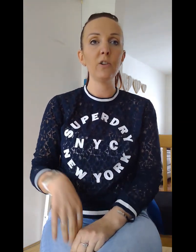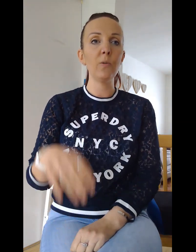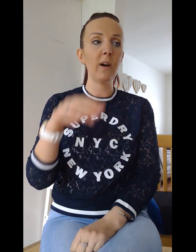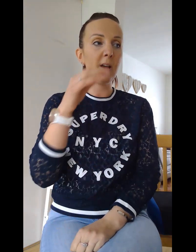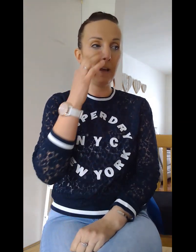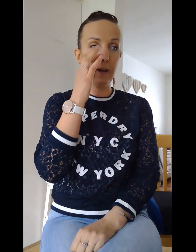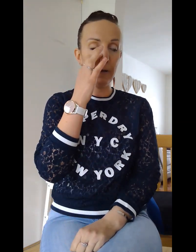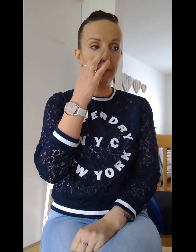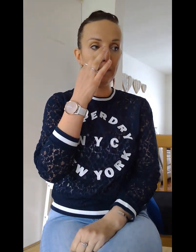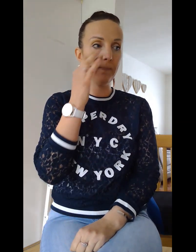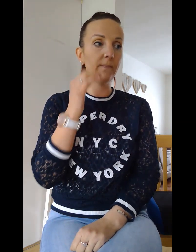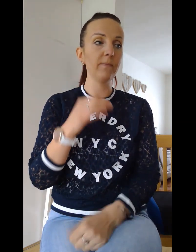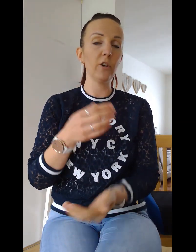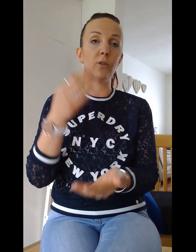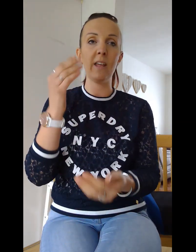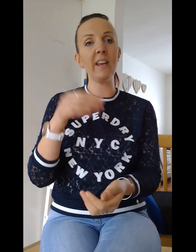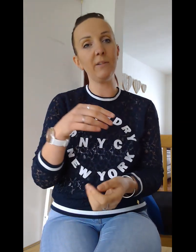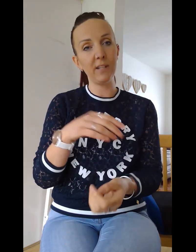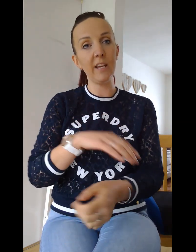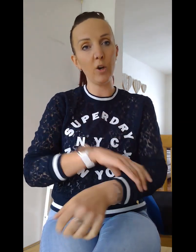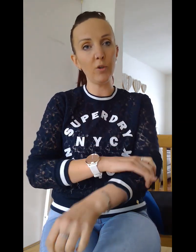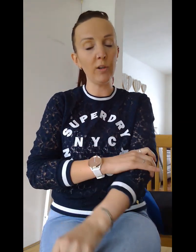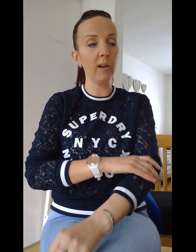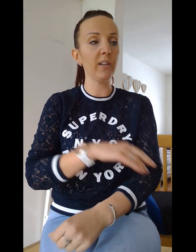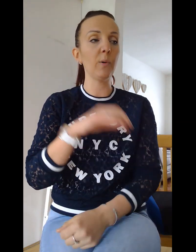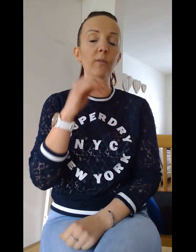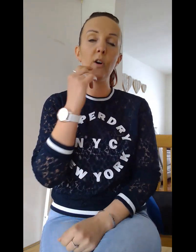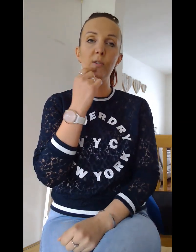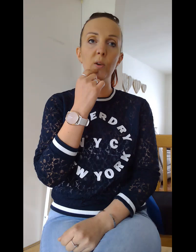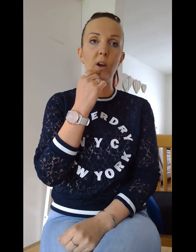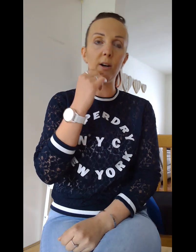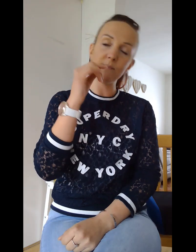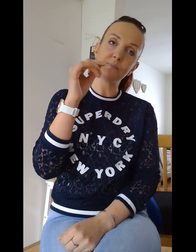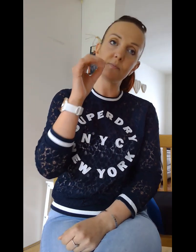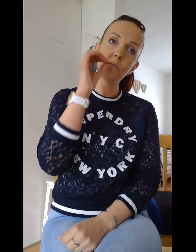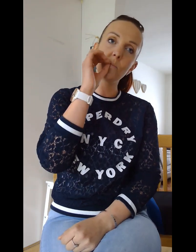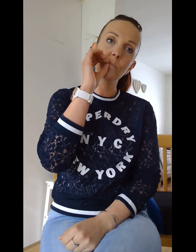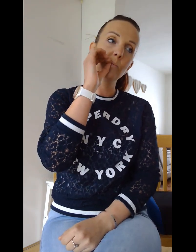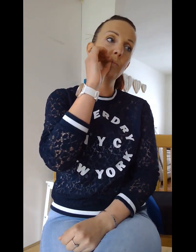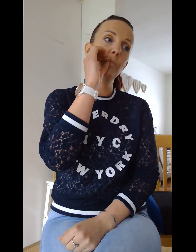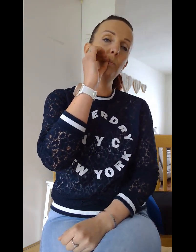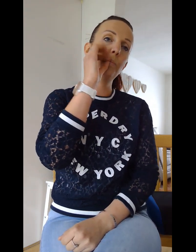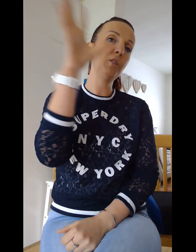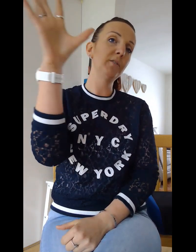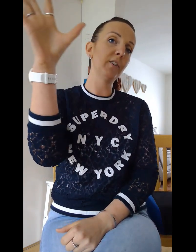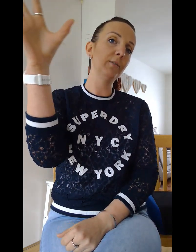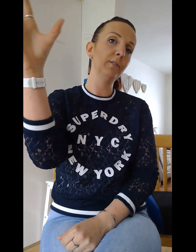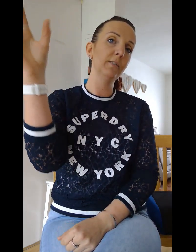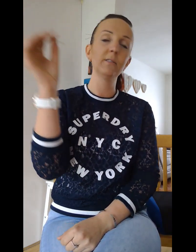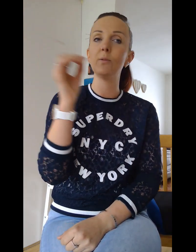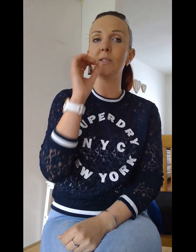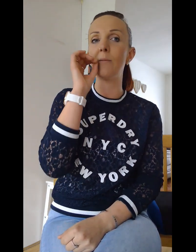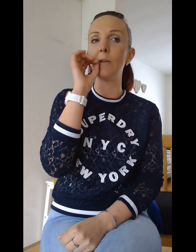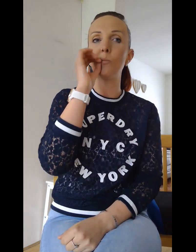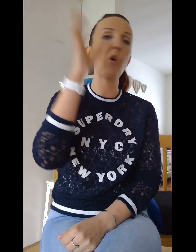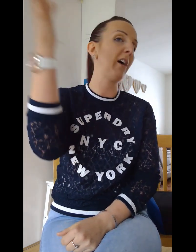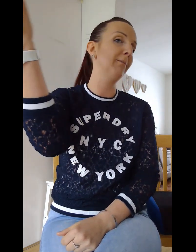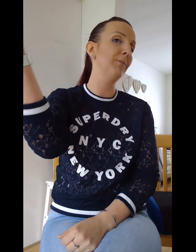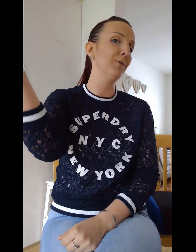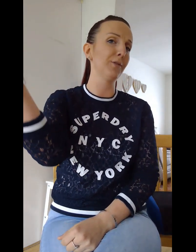You are your, and then it'll say your true colours, but we've also got beautiful, so it's like we've got mwah,